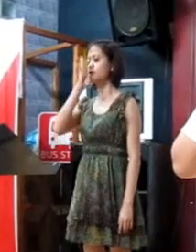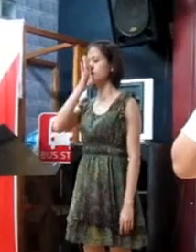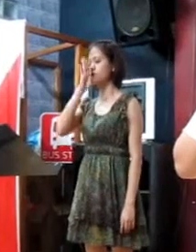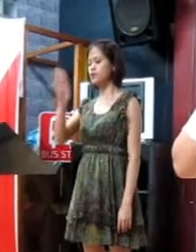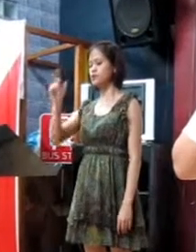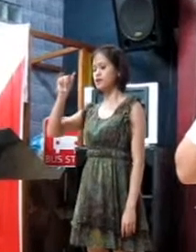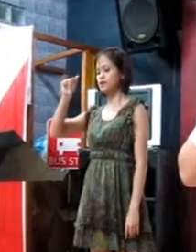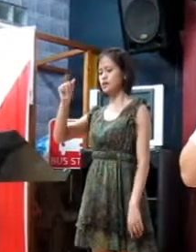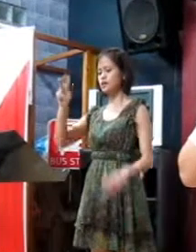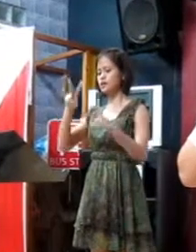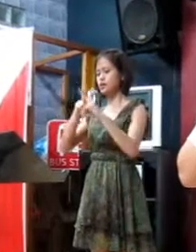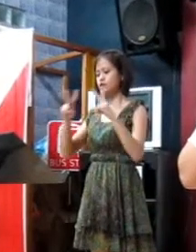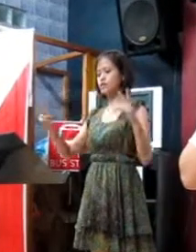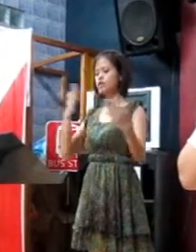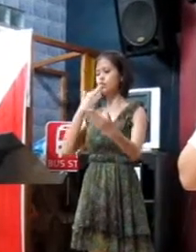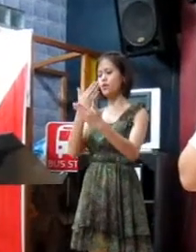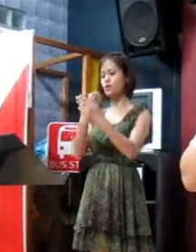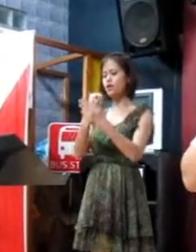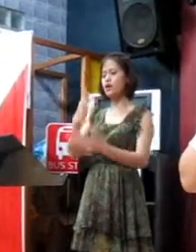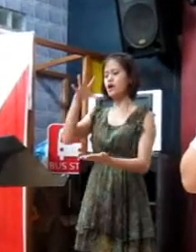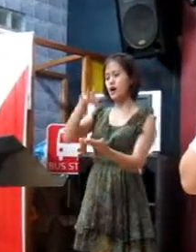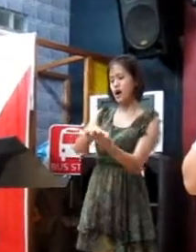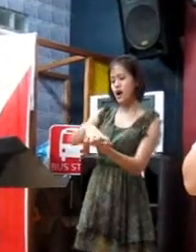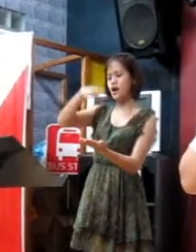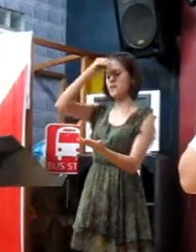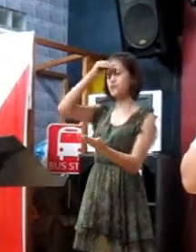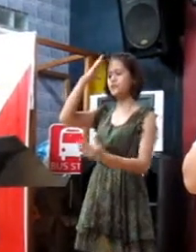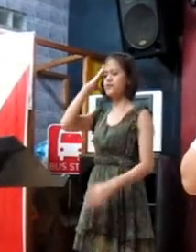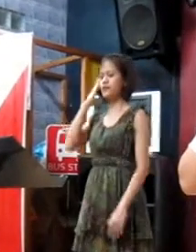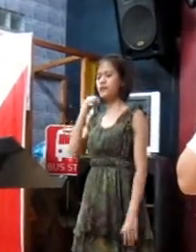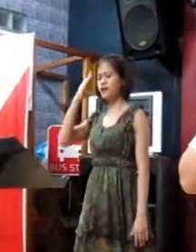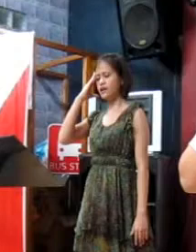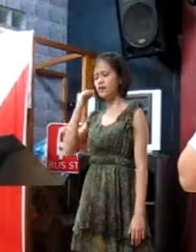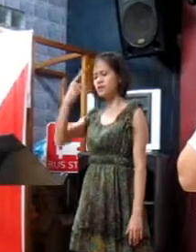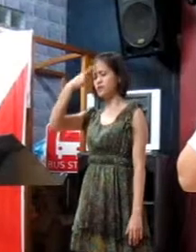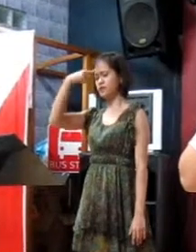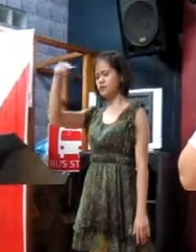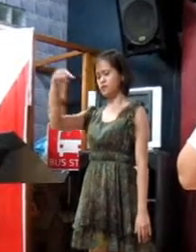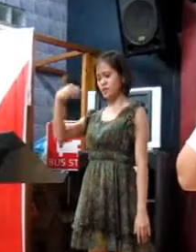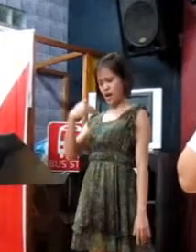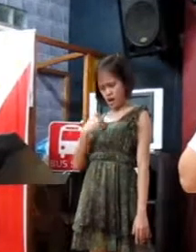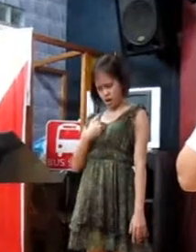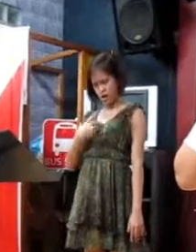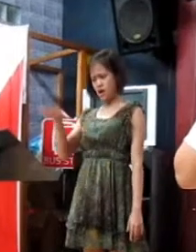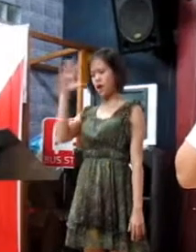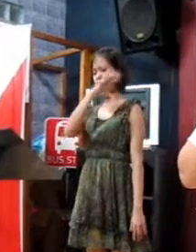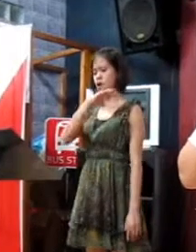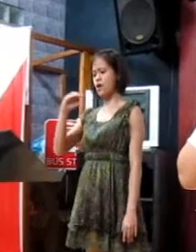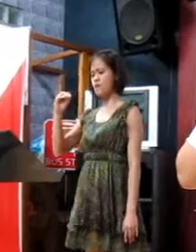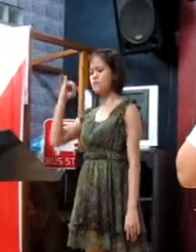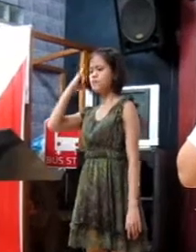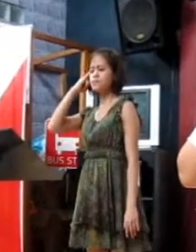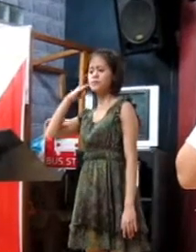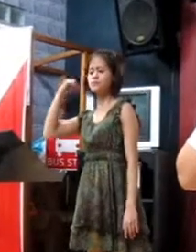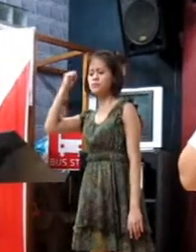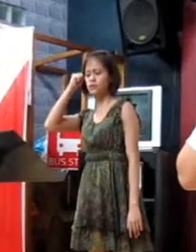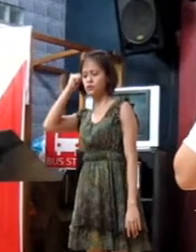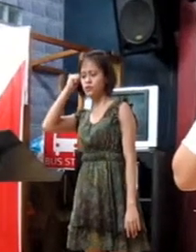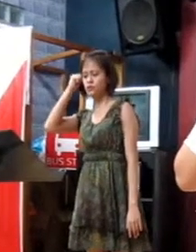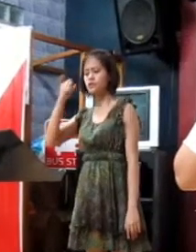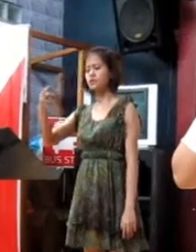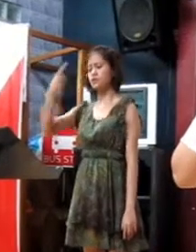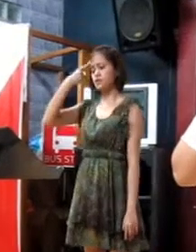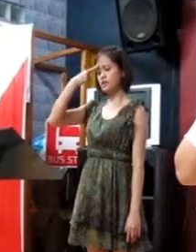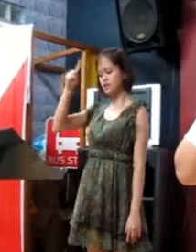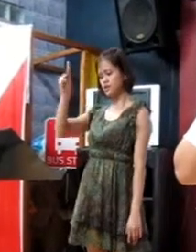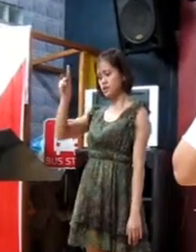This will be a very good learning experience for me and